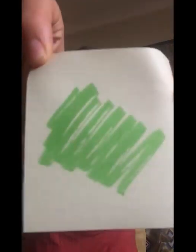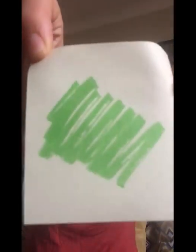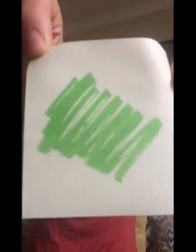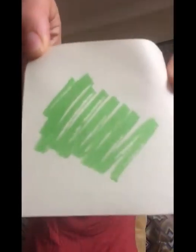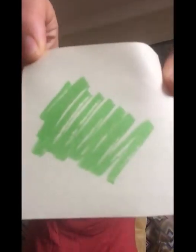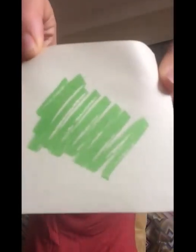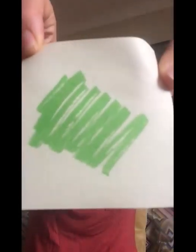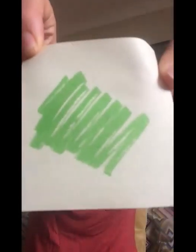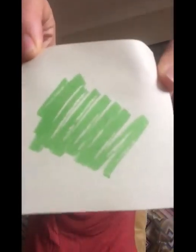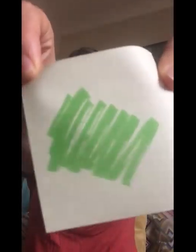Green.